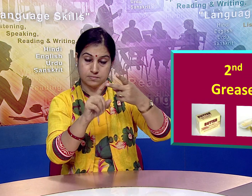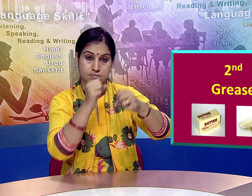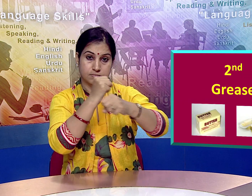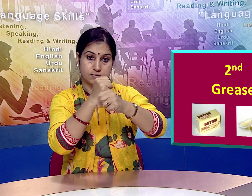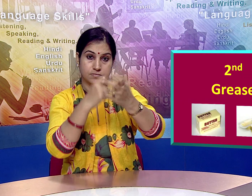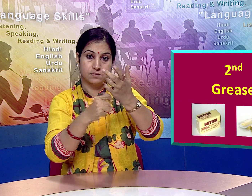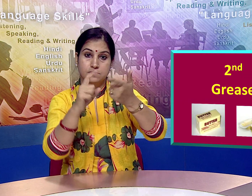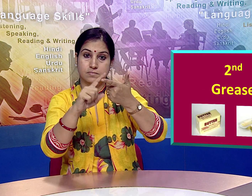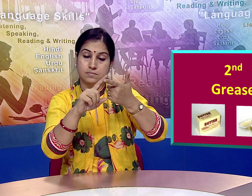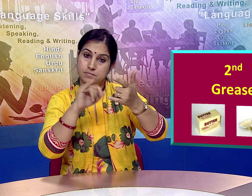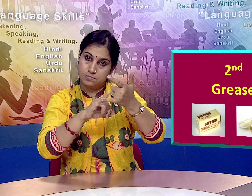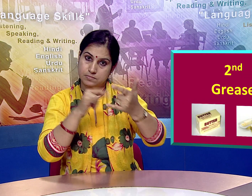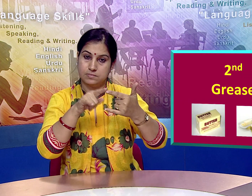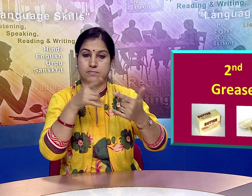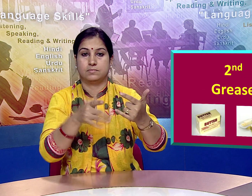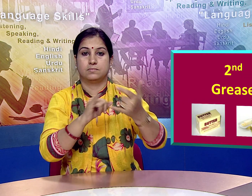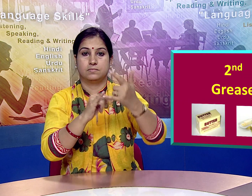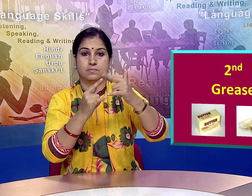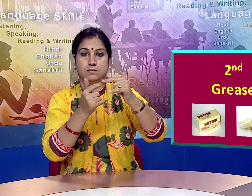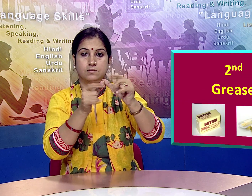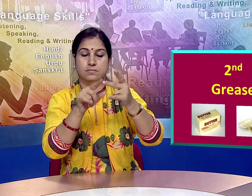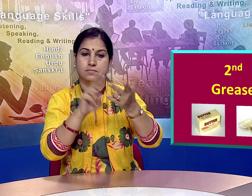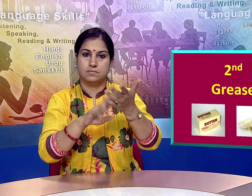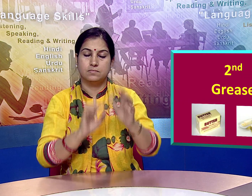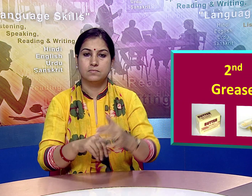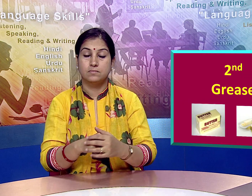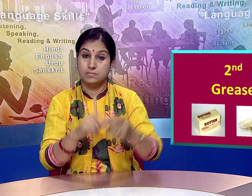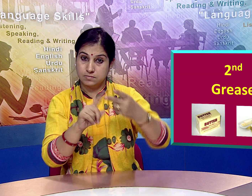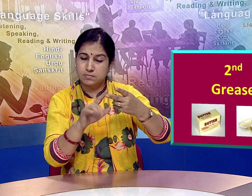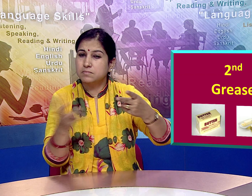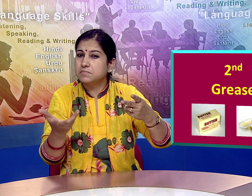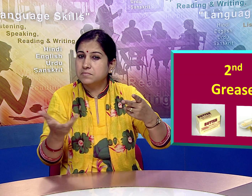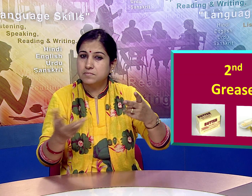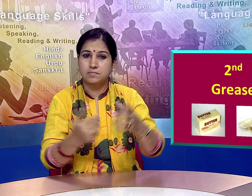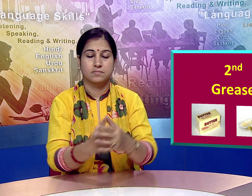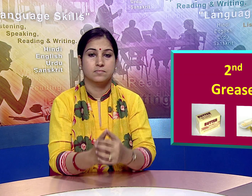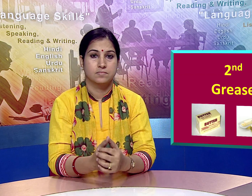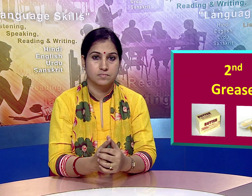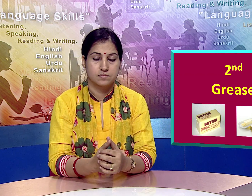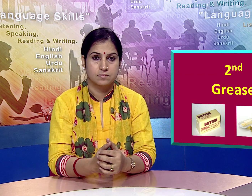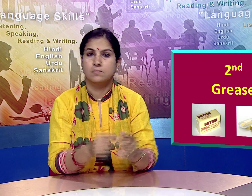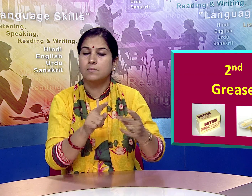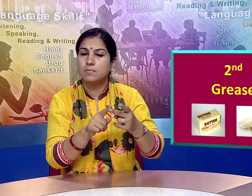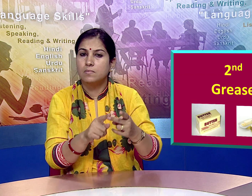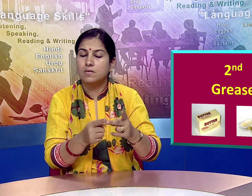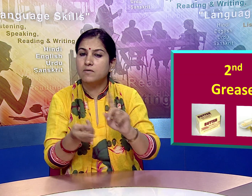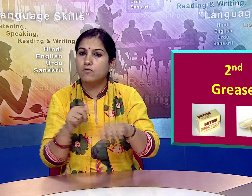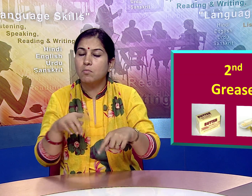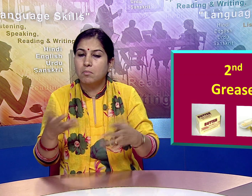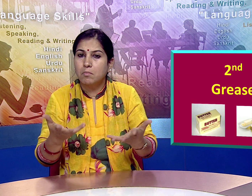Second category of stain, grease stain. Grease stains are those stains which